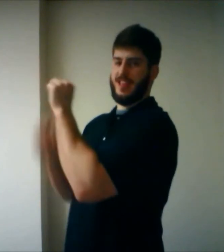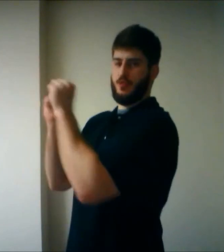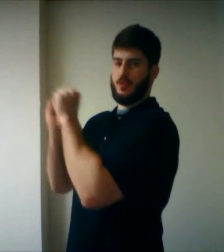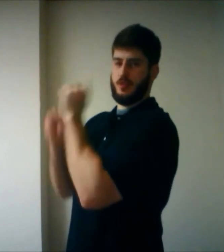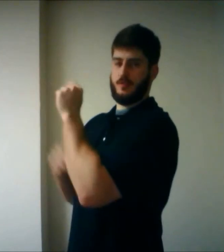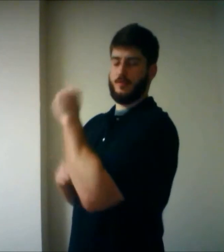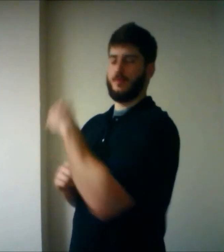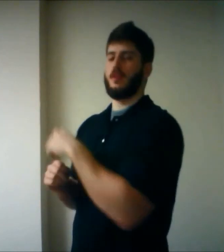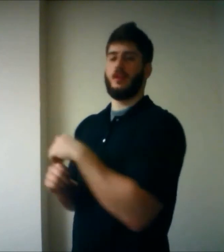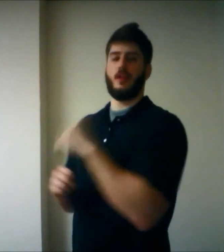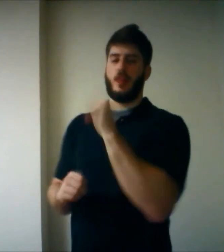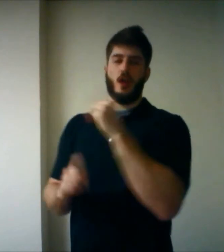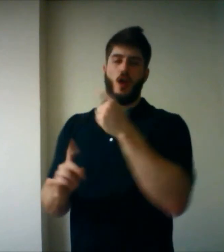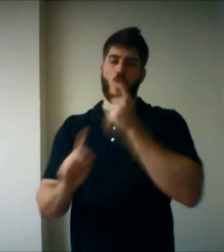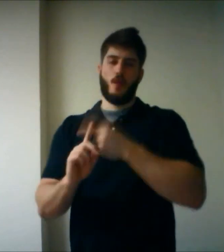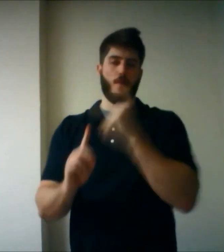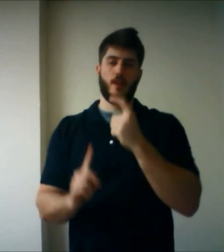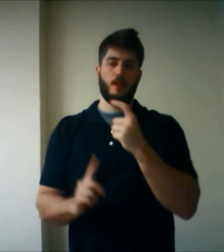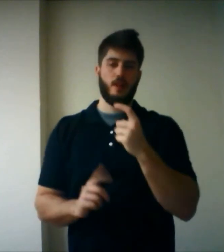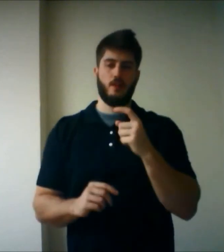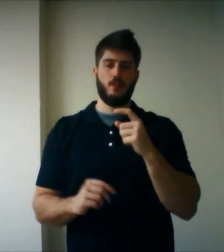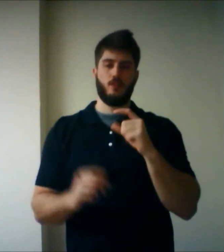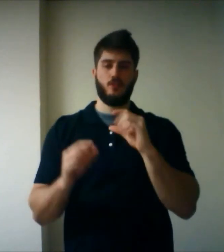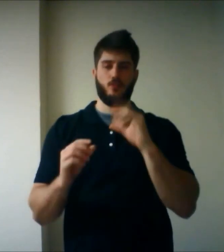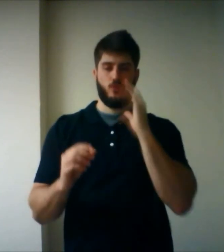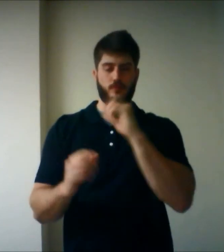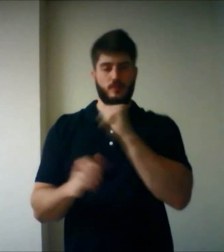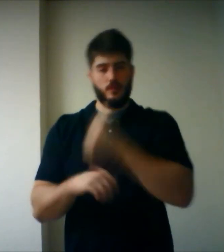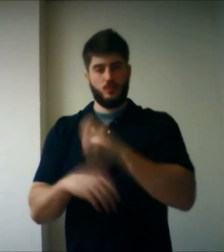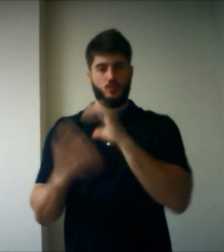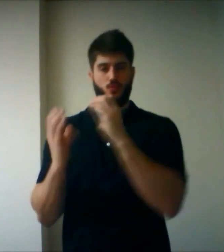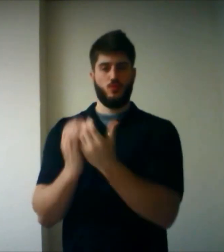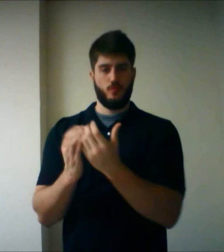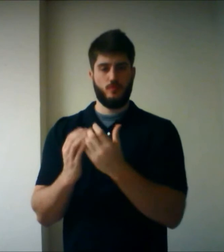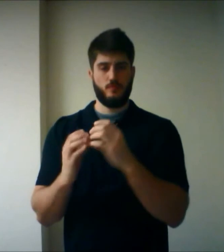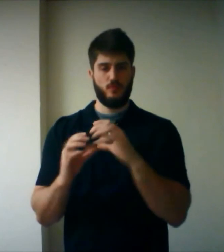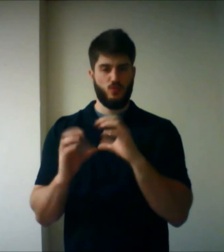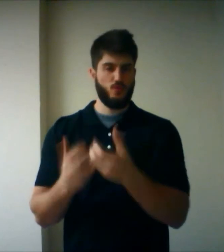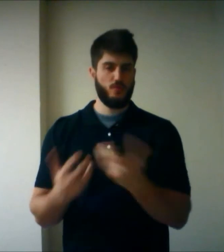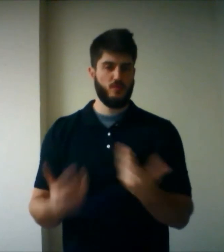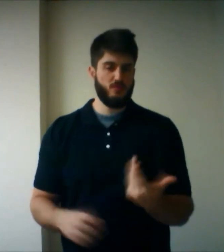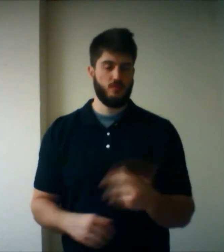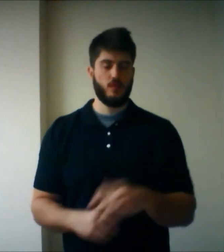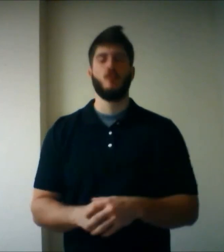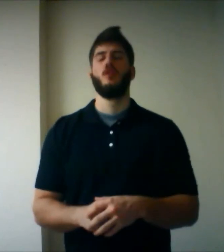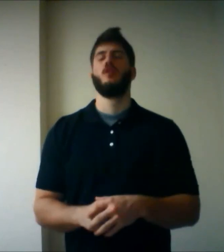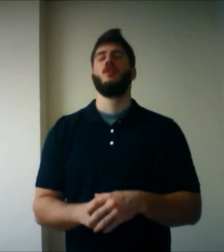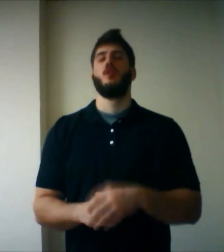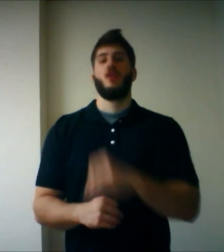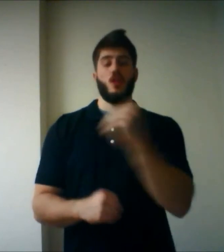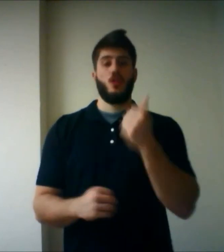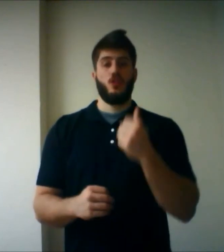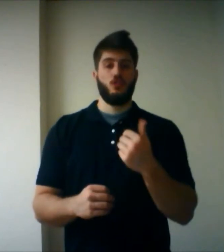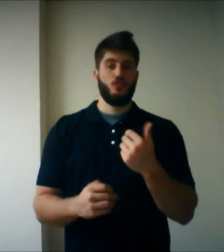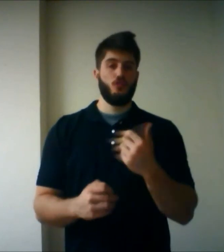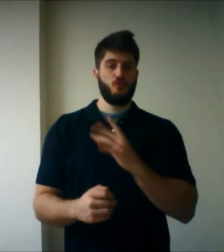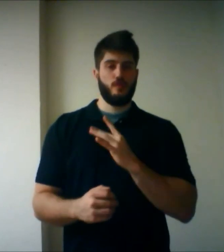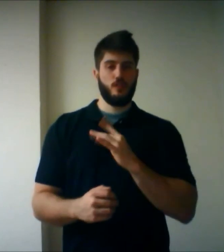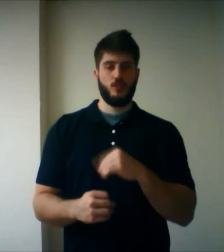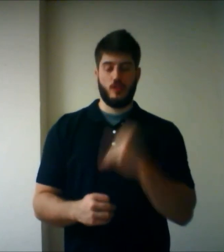groups according to whatever the heading is. And another useful feature is if you look at the names in these three groups,